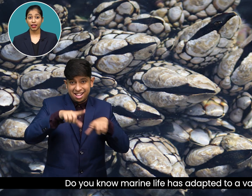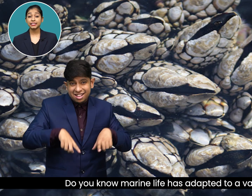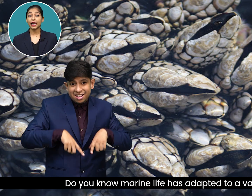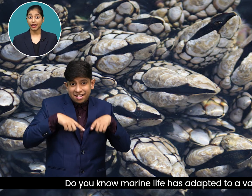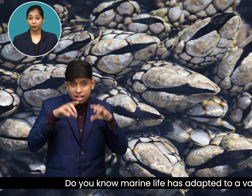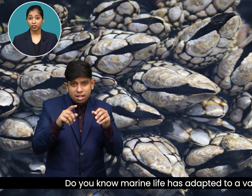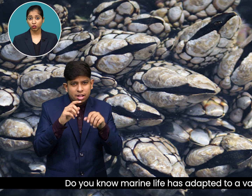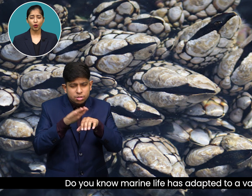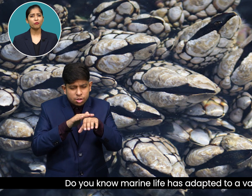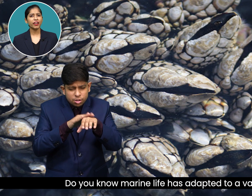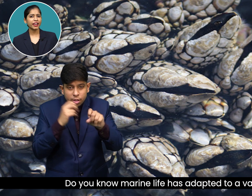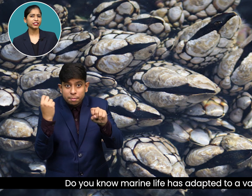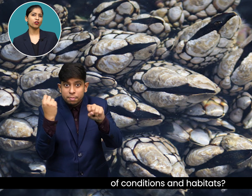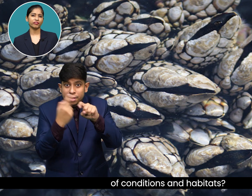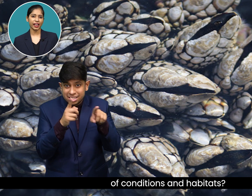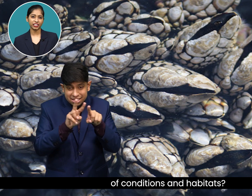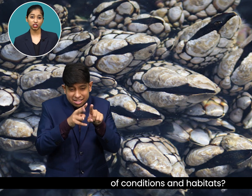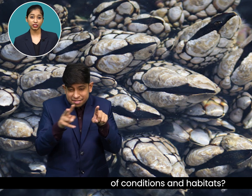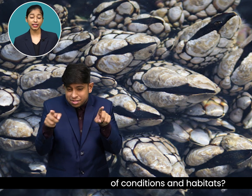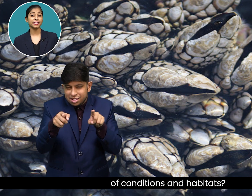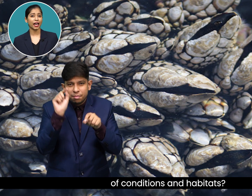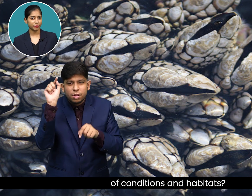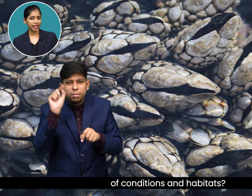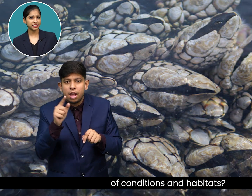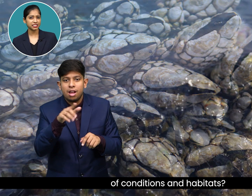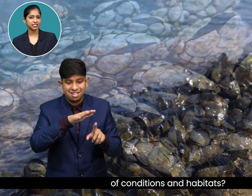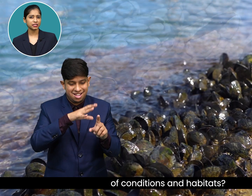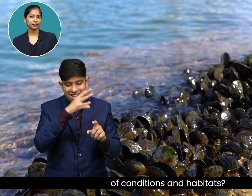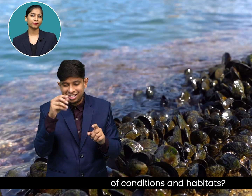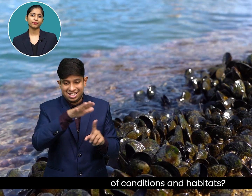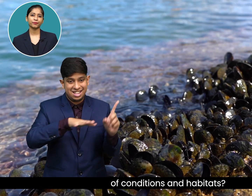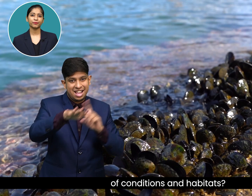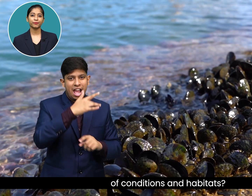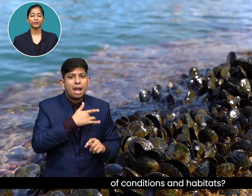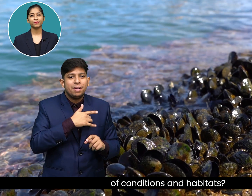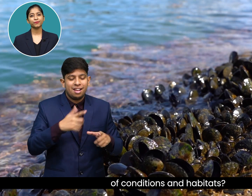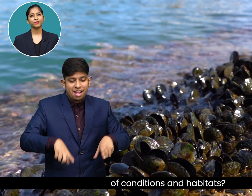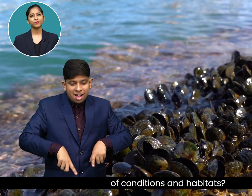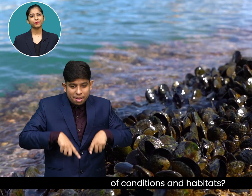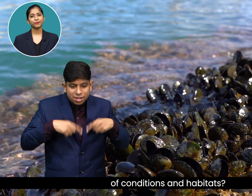life has adapted to a variety of conditions and habitats?